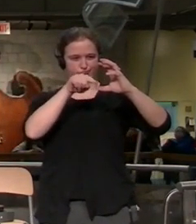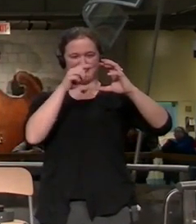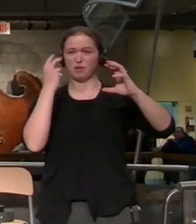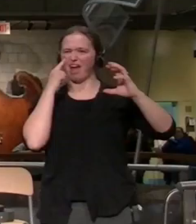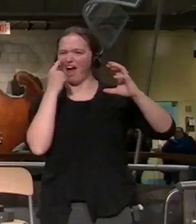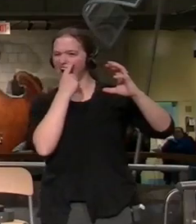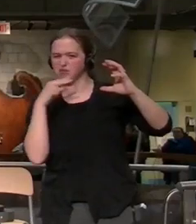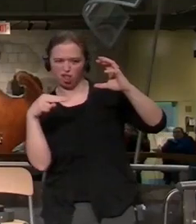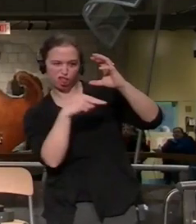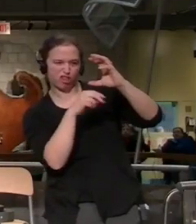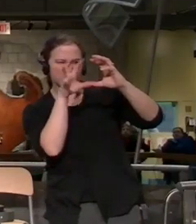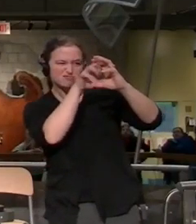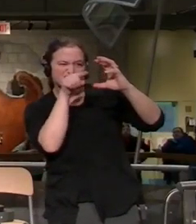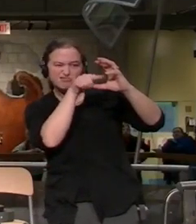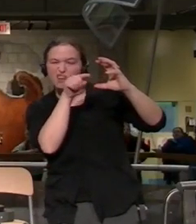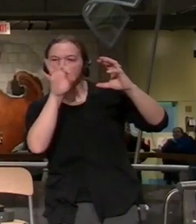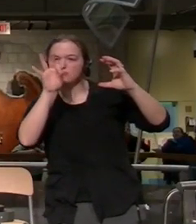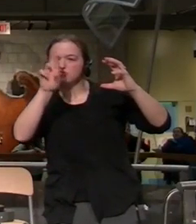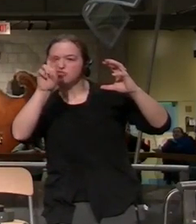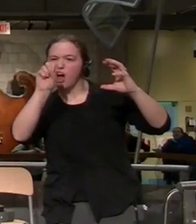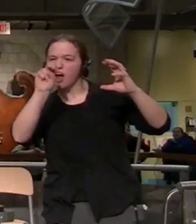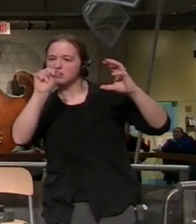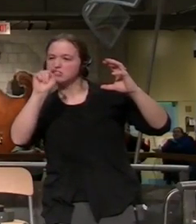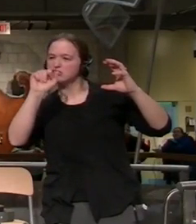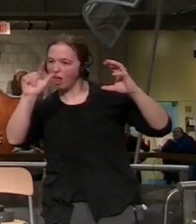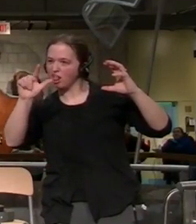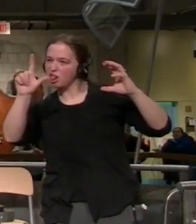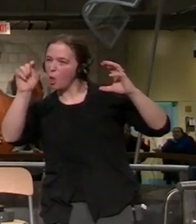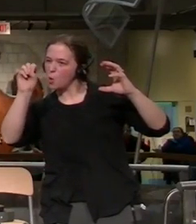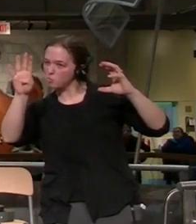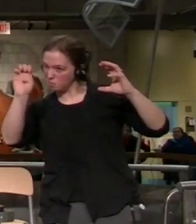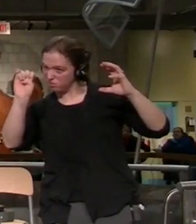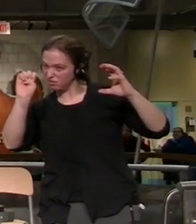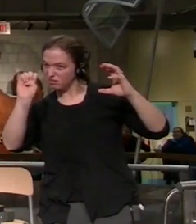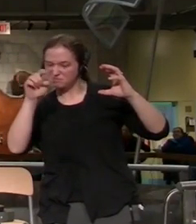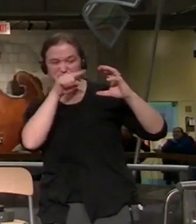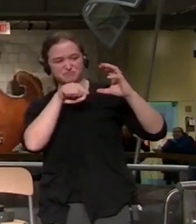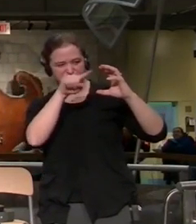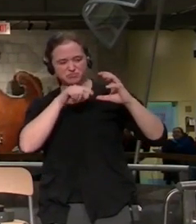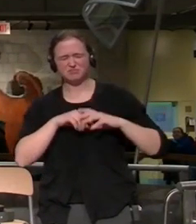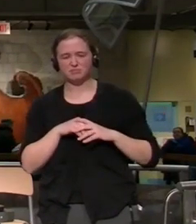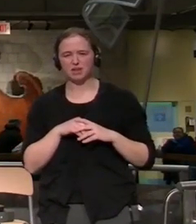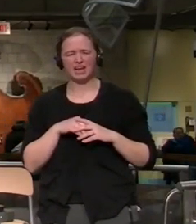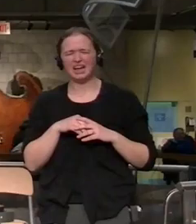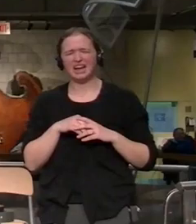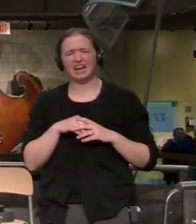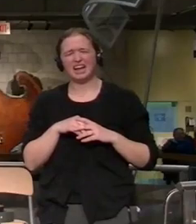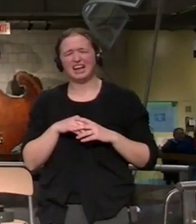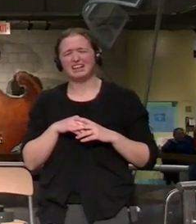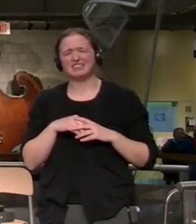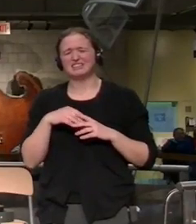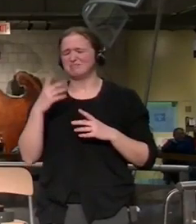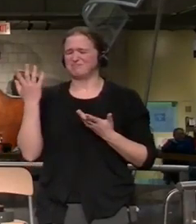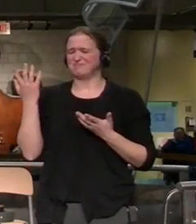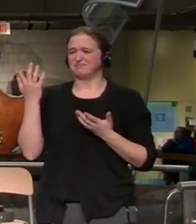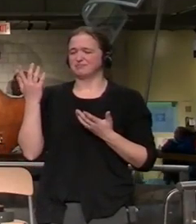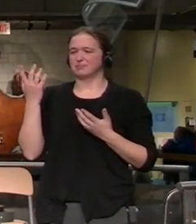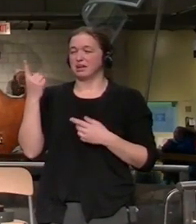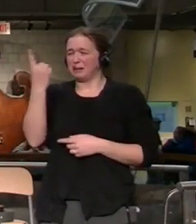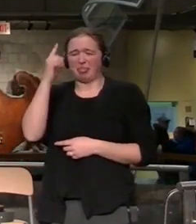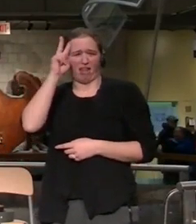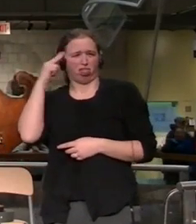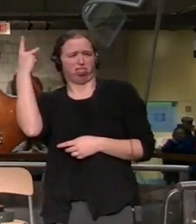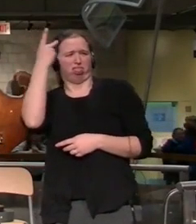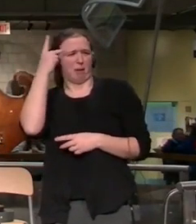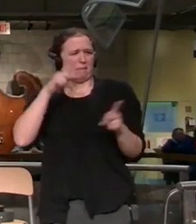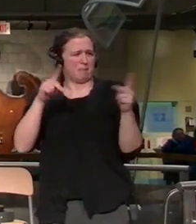of the brain does a lot of very important work. It is an absolute myth that we only use 10% of our brains. We use all of our brain all